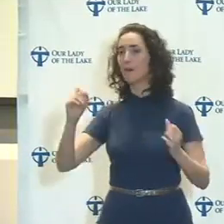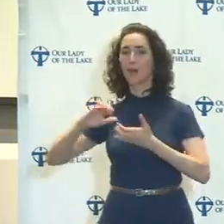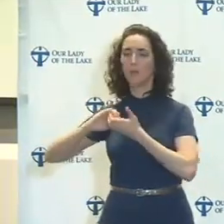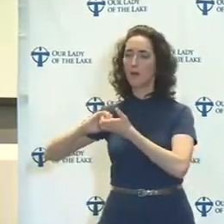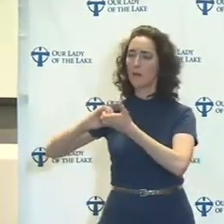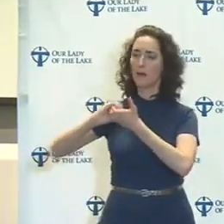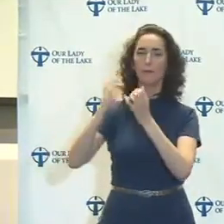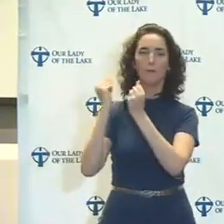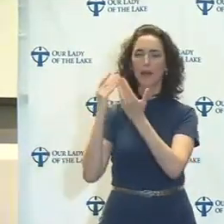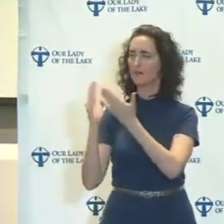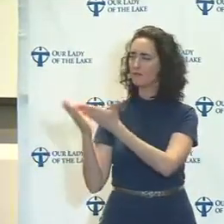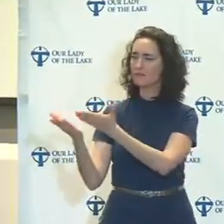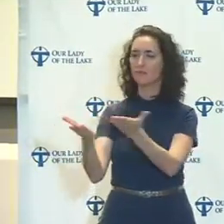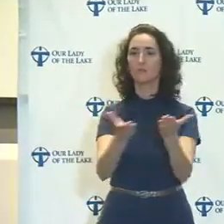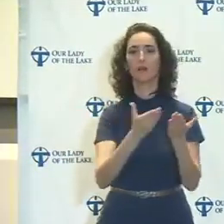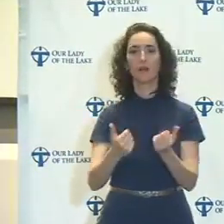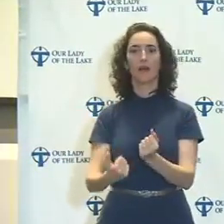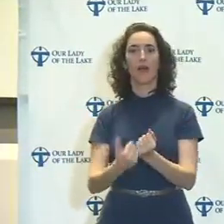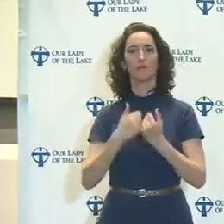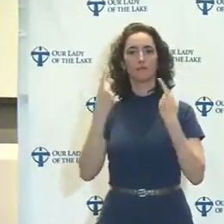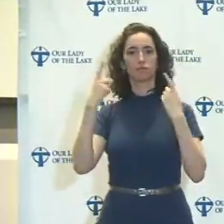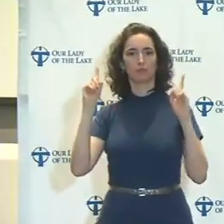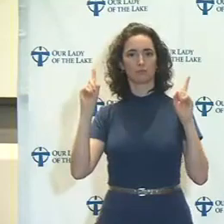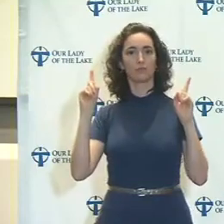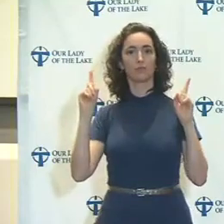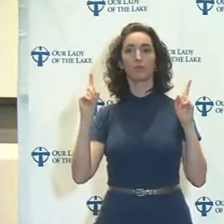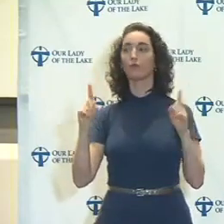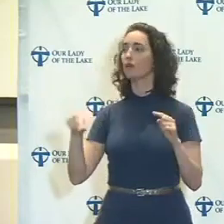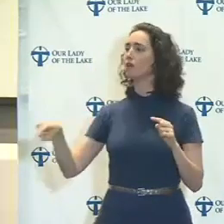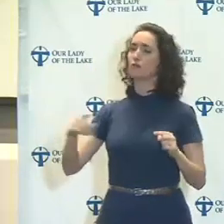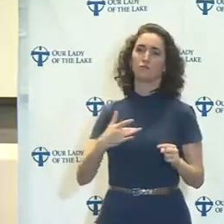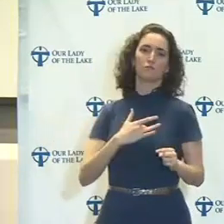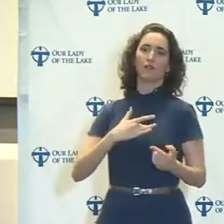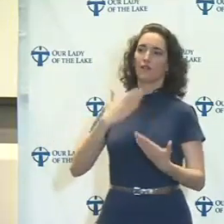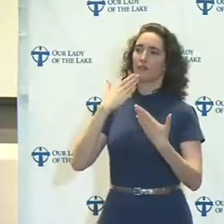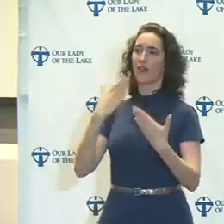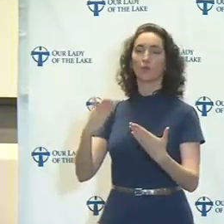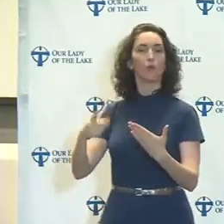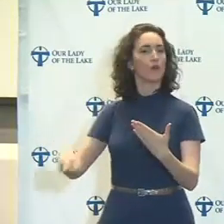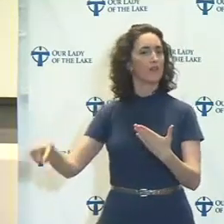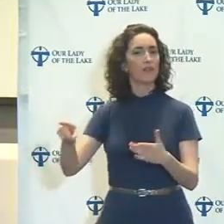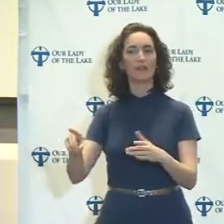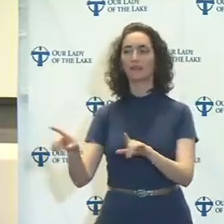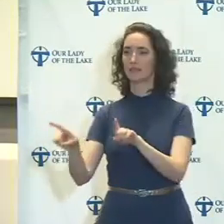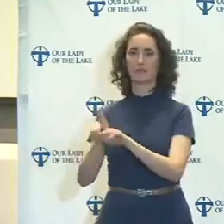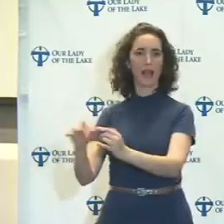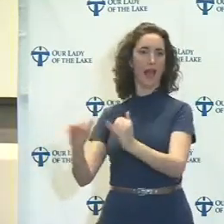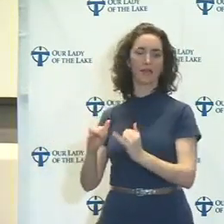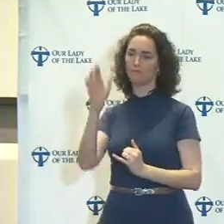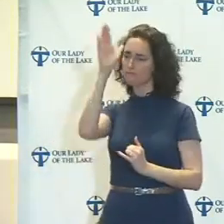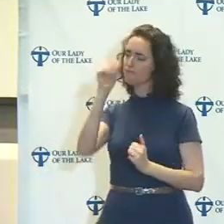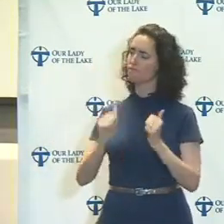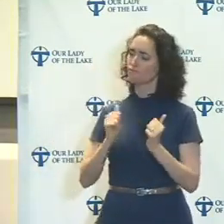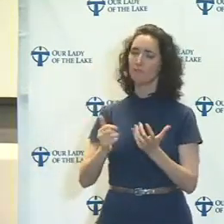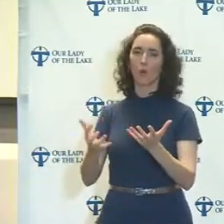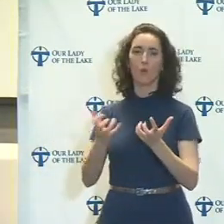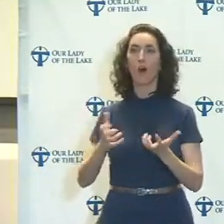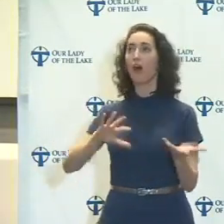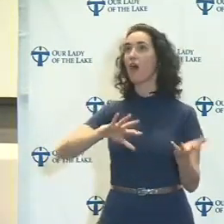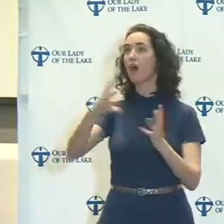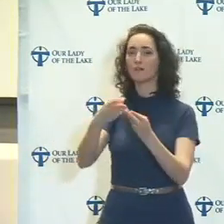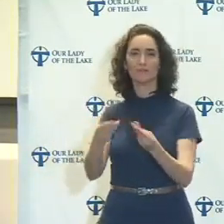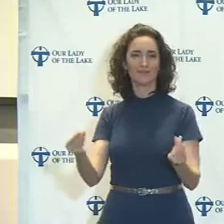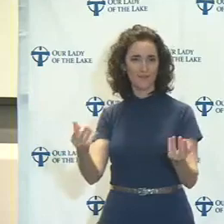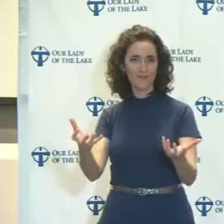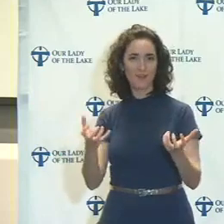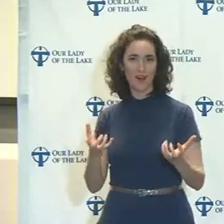well. And I'm very thankful for them, and I know that they are as dedicated as I am to ending this pandemic.